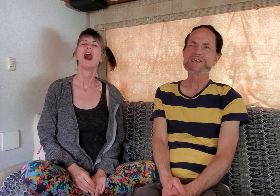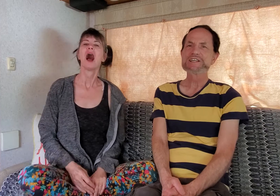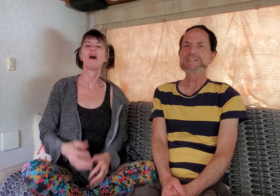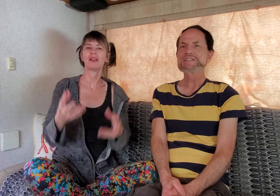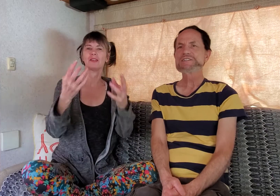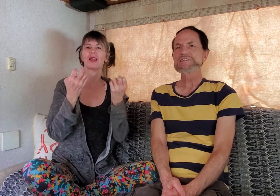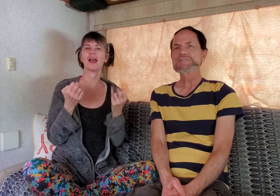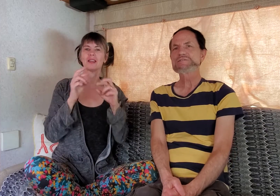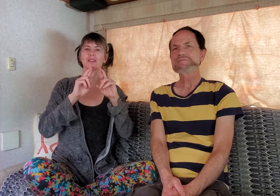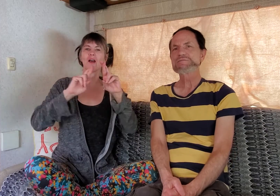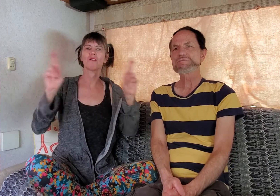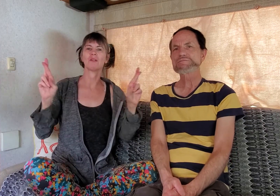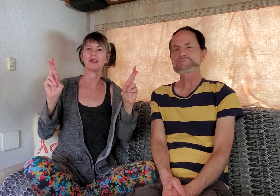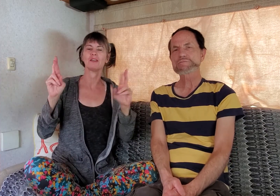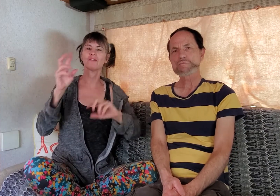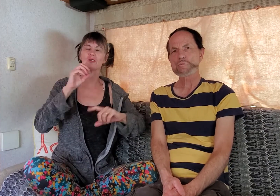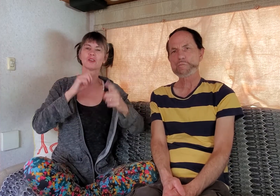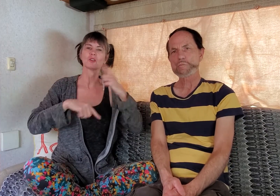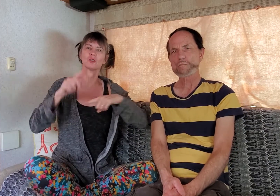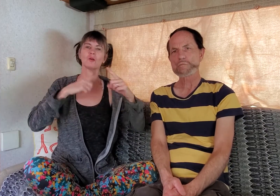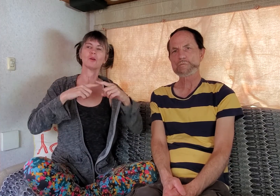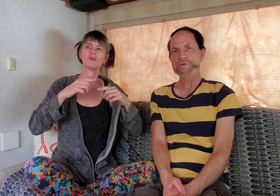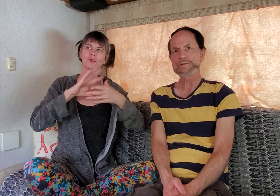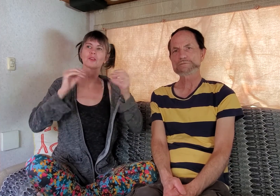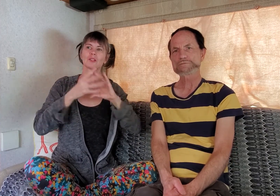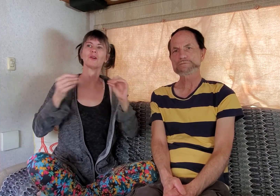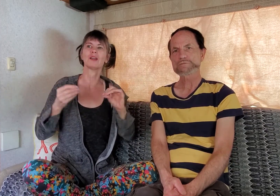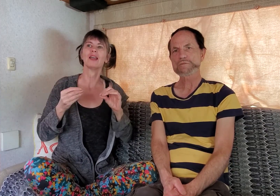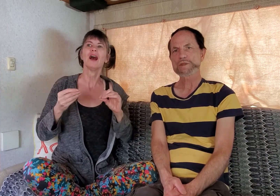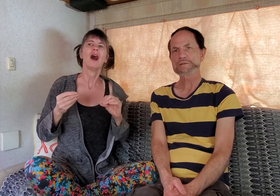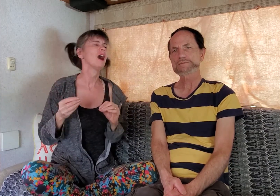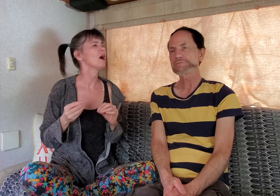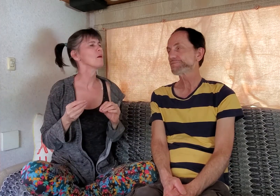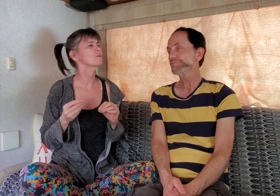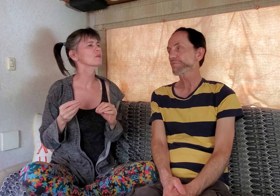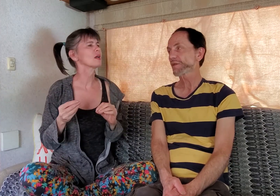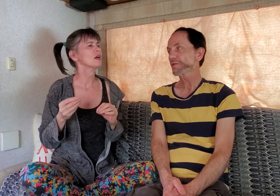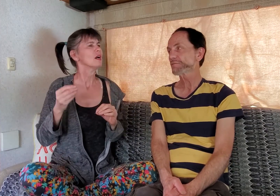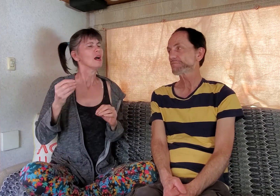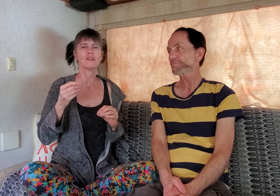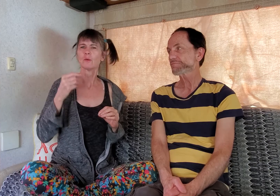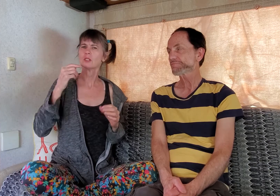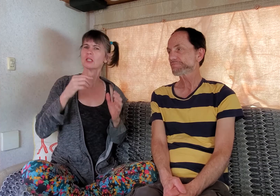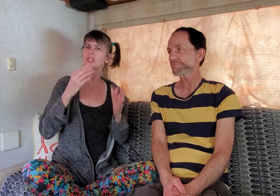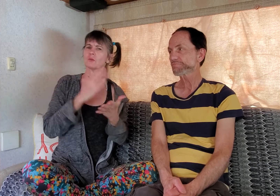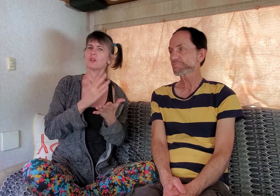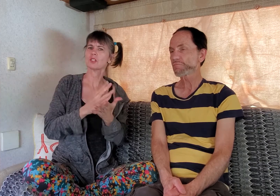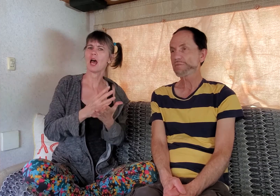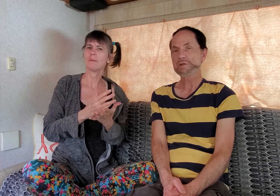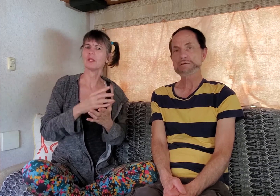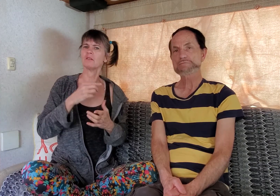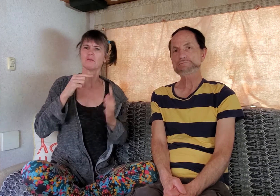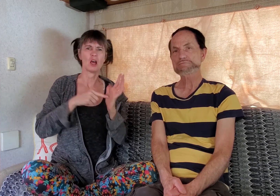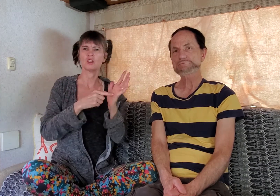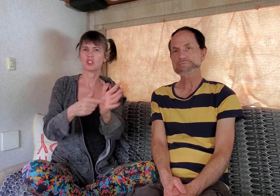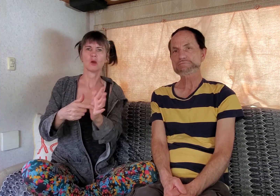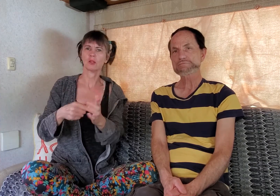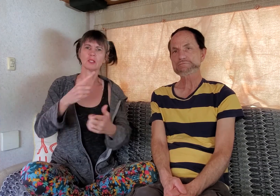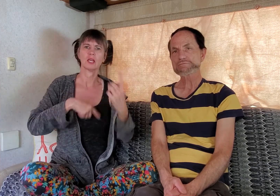All right, you guys are ready for the story. I think we'll stop and I'll show you